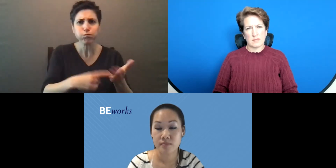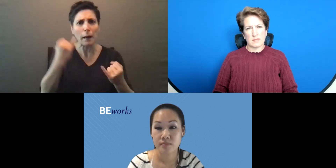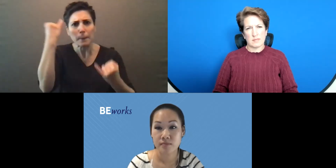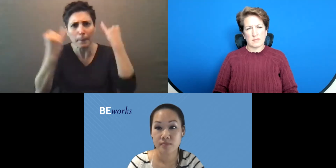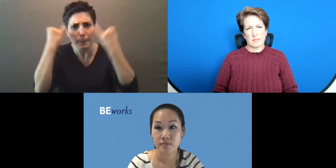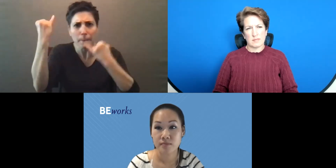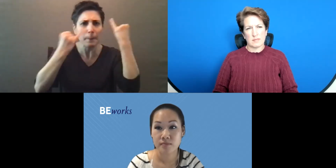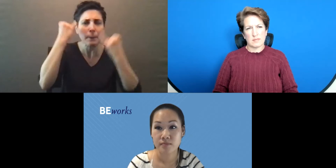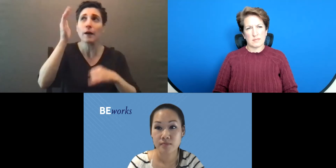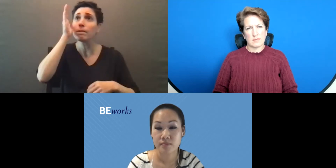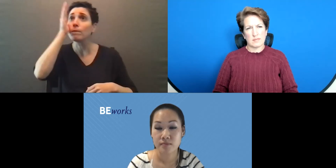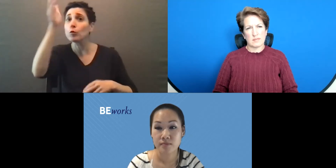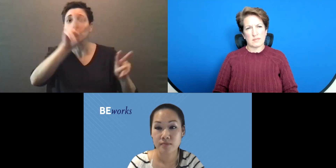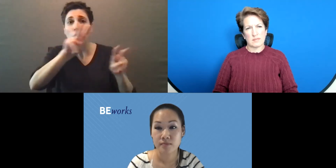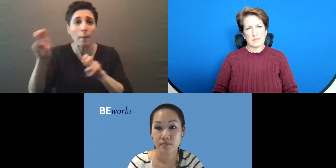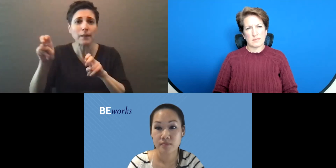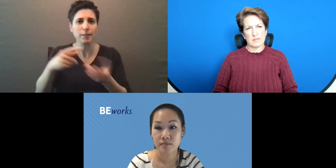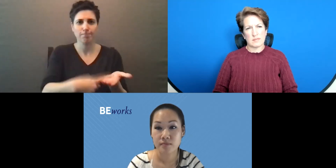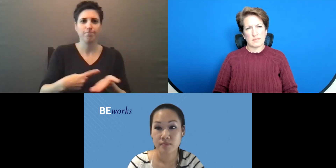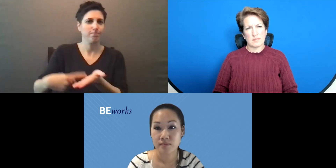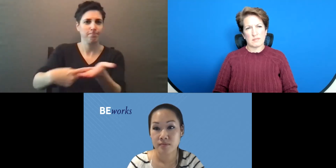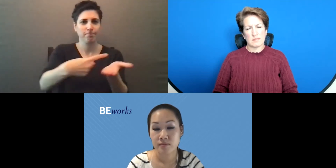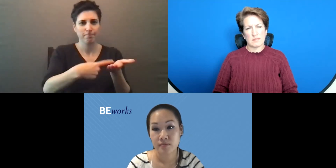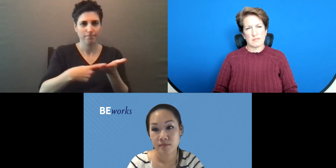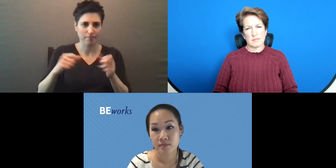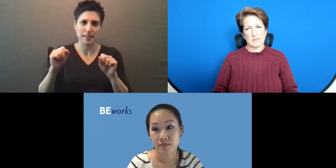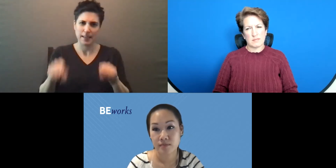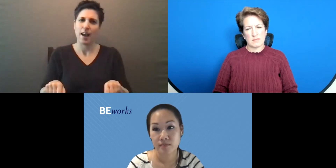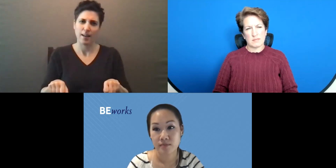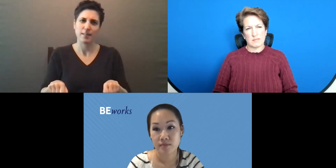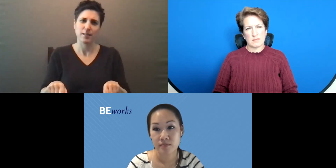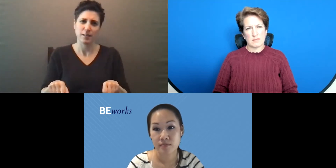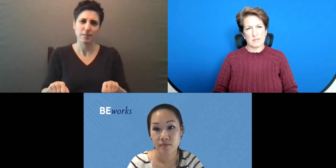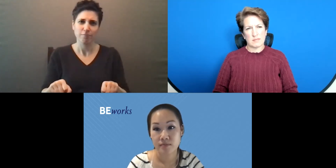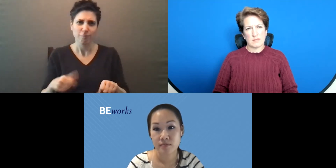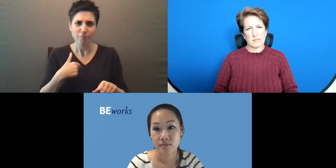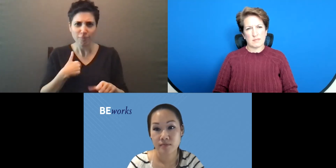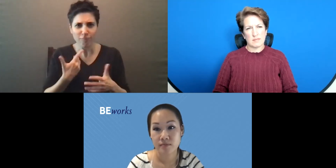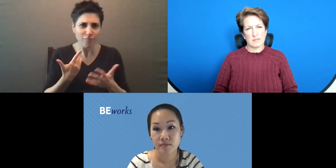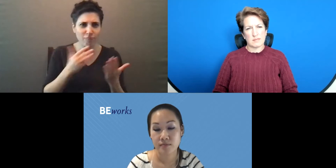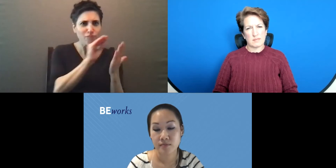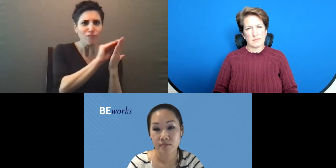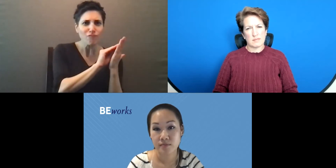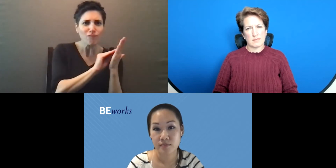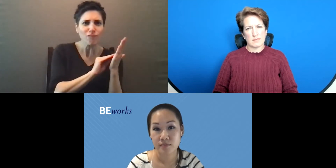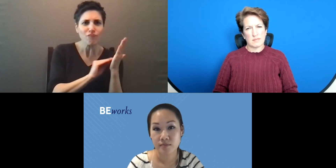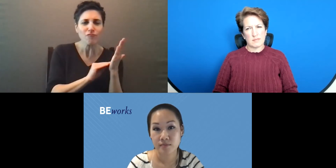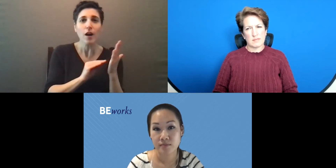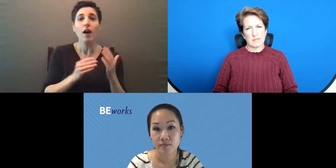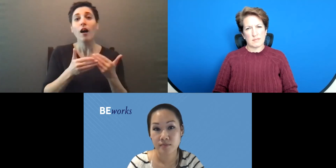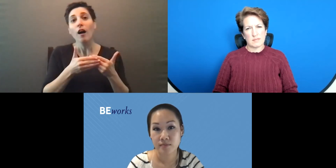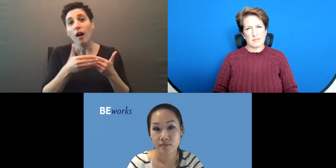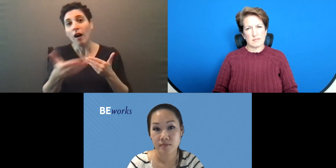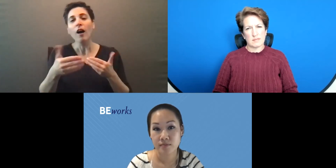future topics for discussions, future training sessions. We really do want to hear from you and make sure that we're creating spaces that